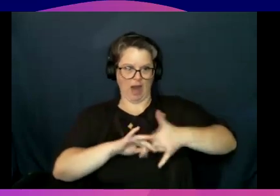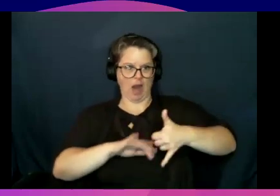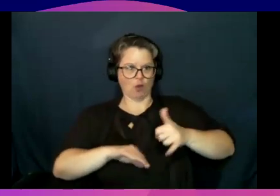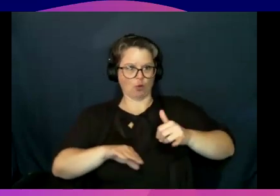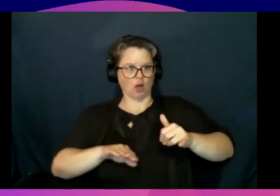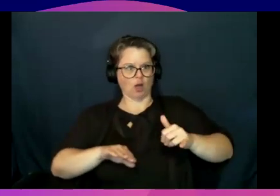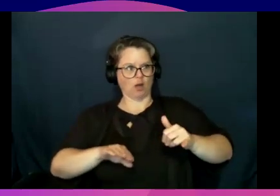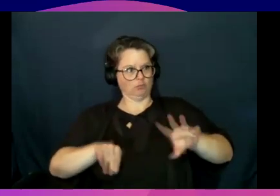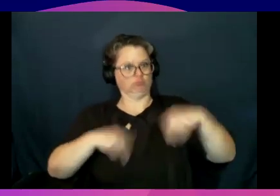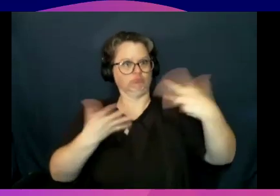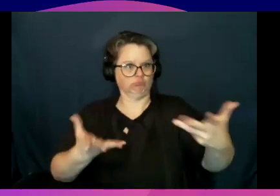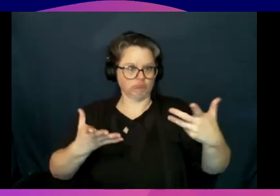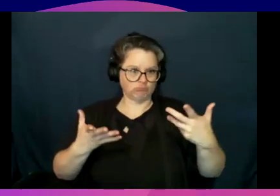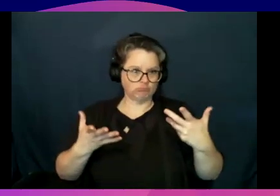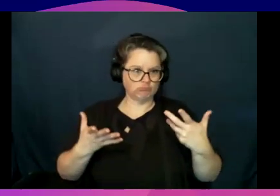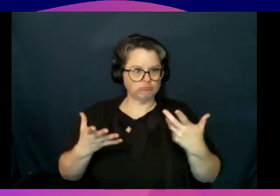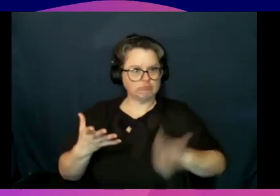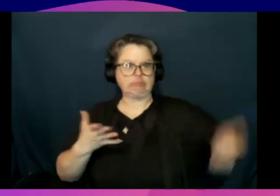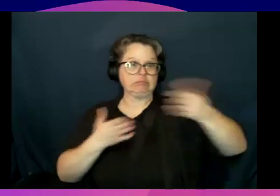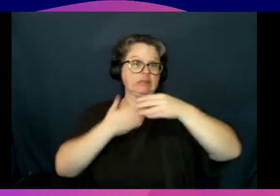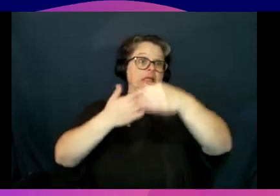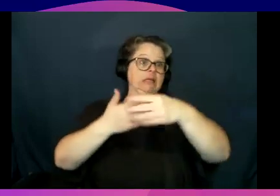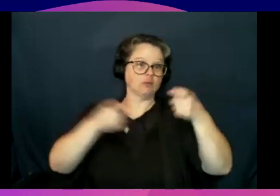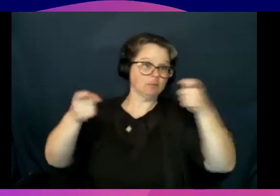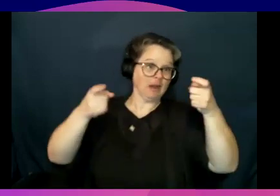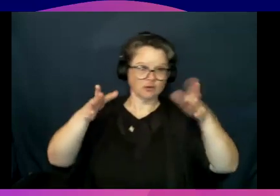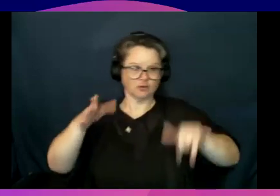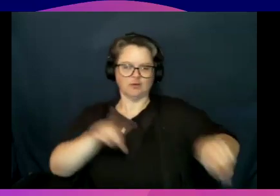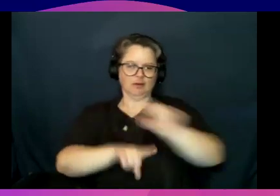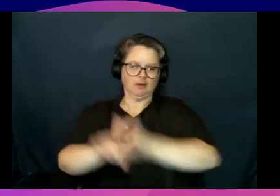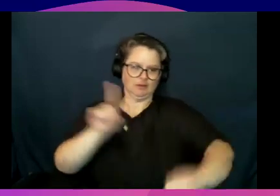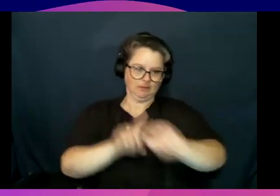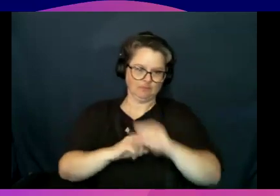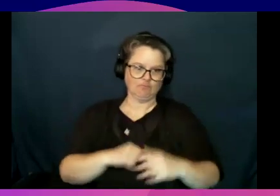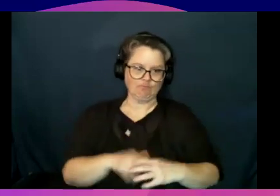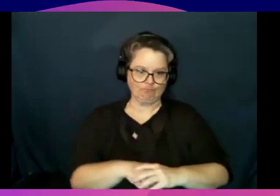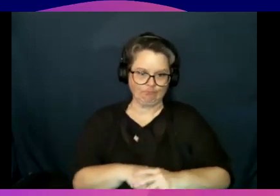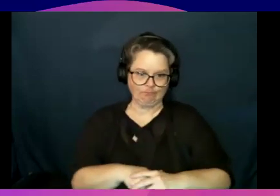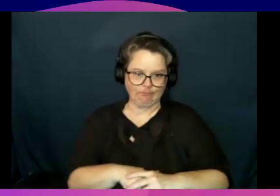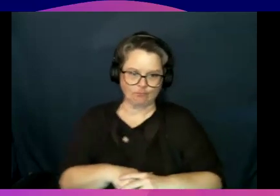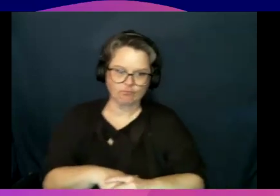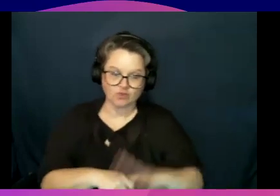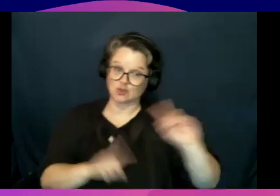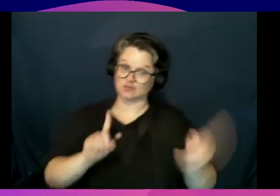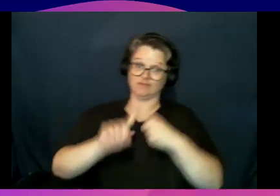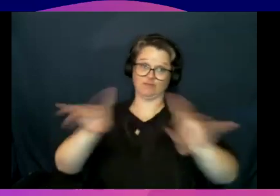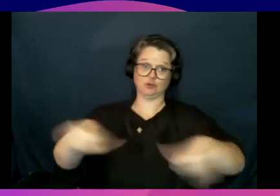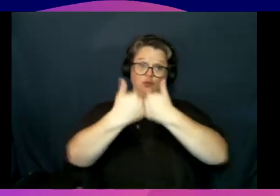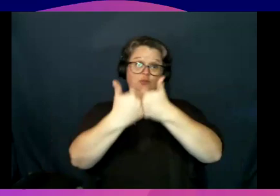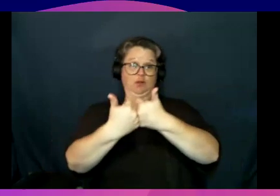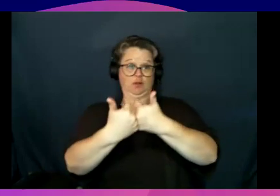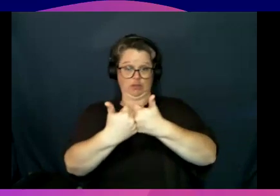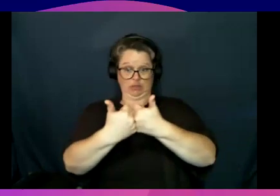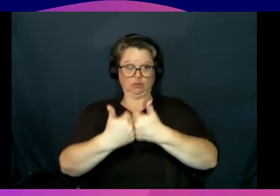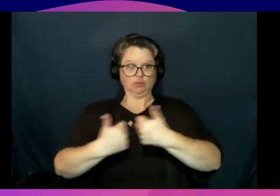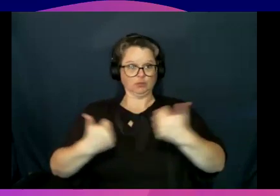appropriate management training for people in positions of leadership. So that's challenge A. And then challenge